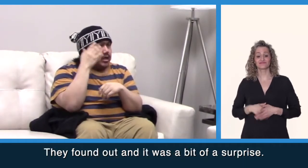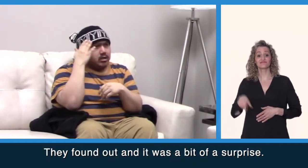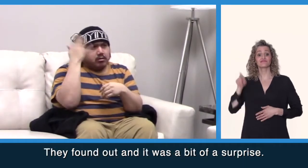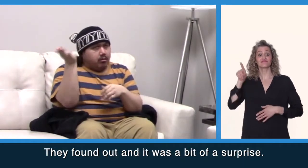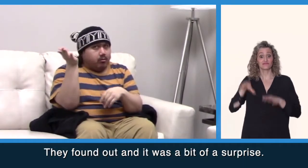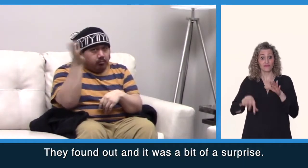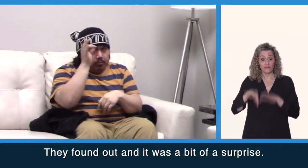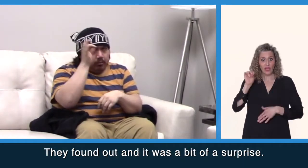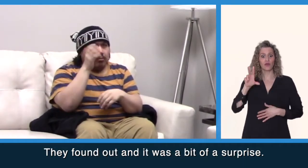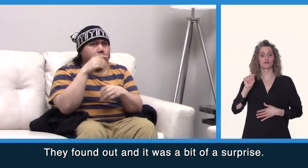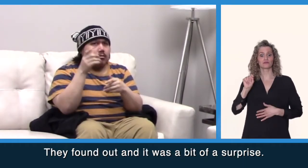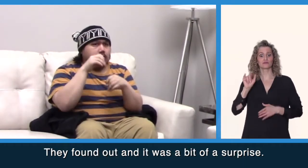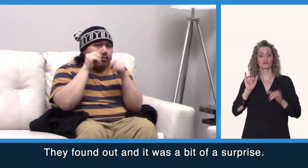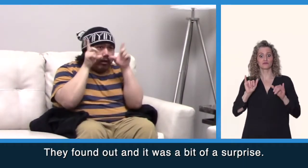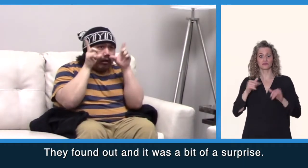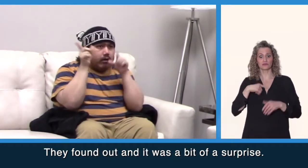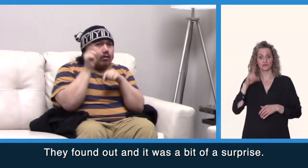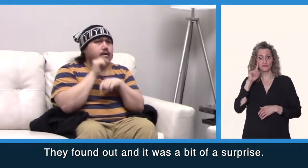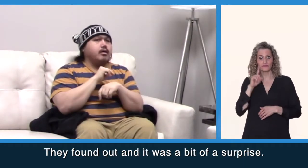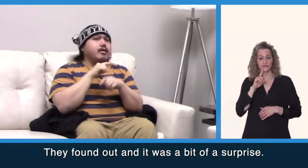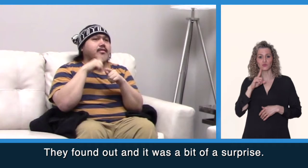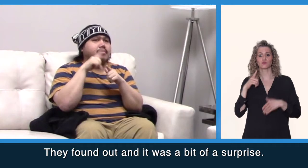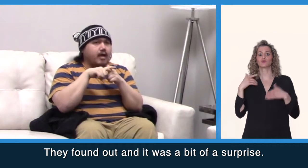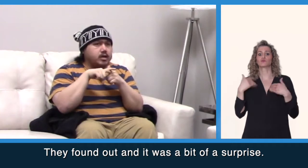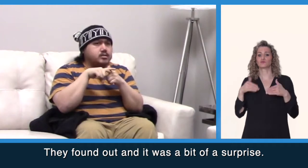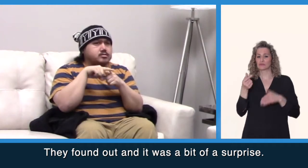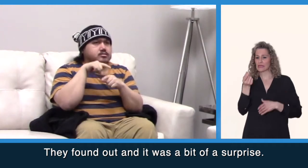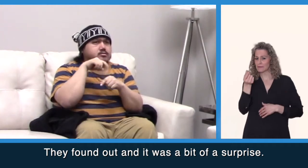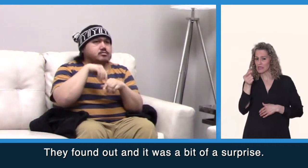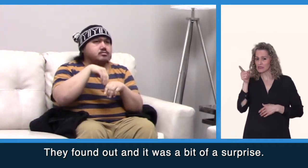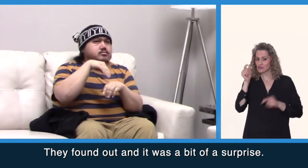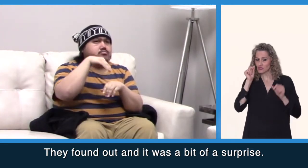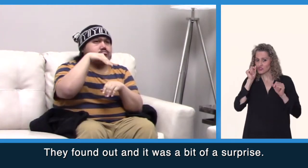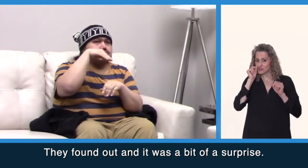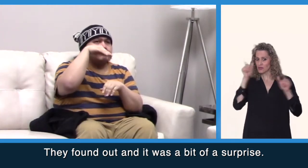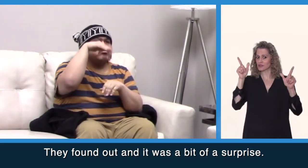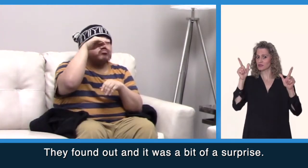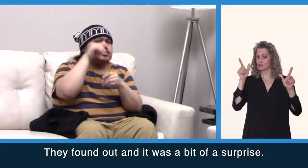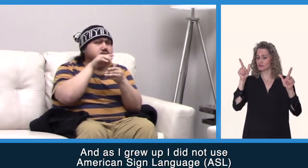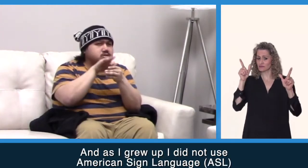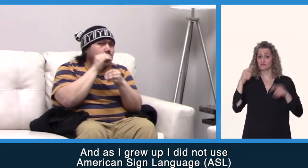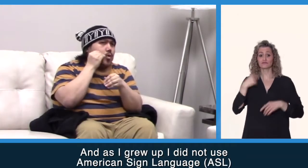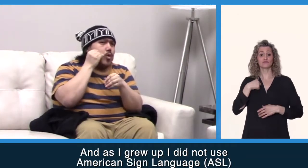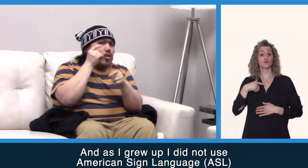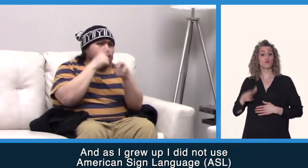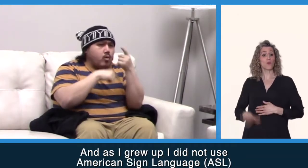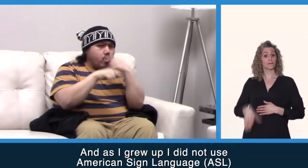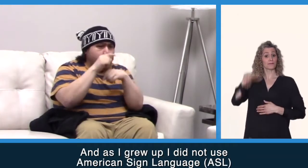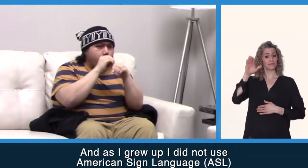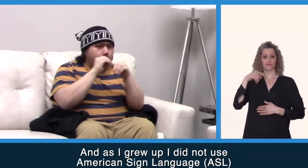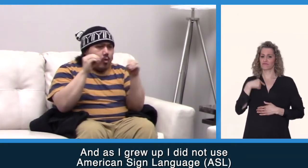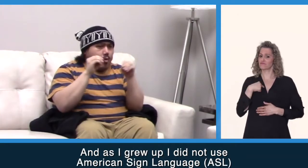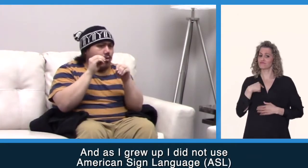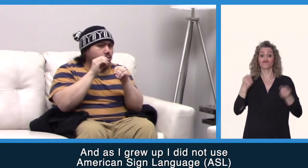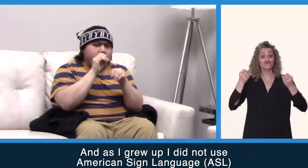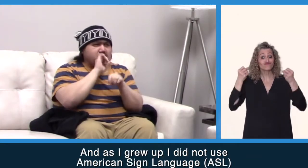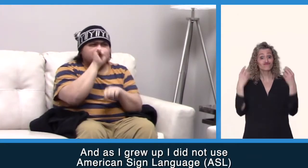They found out. It was a bit of a surprise. Then, as I grew up,